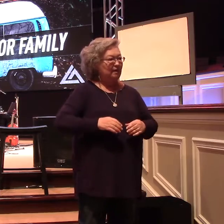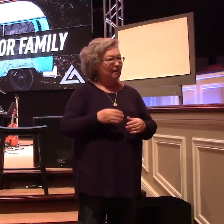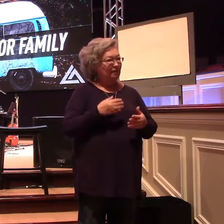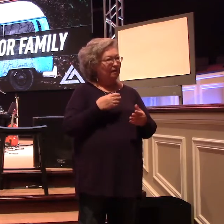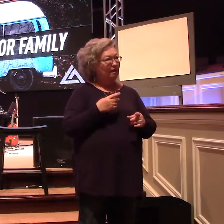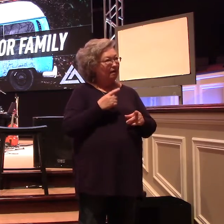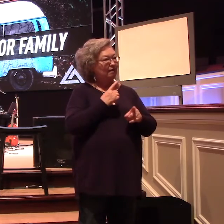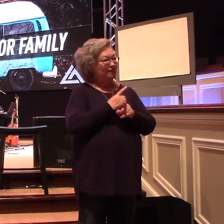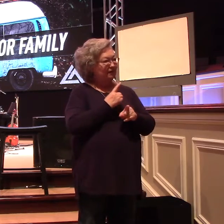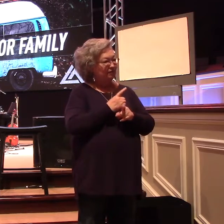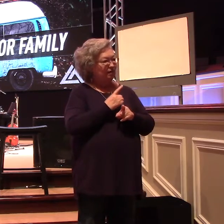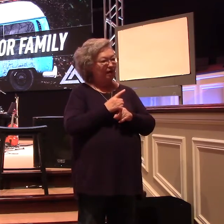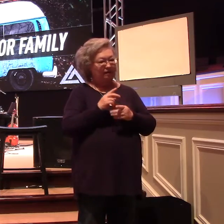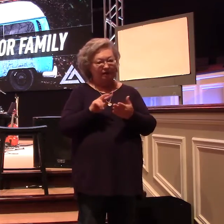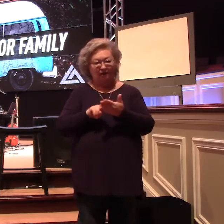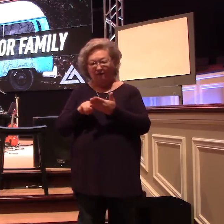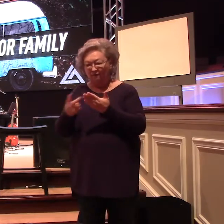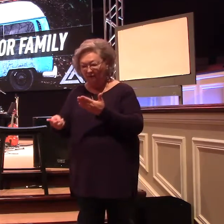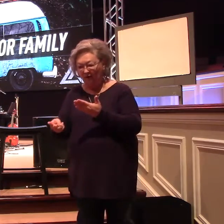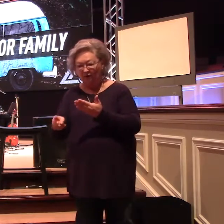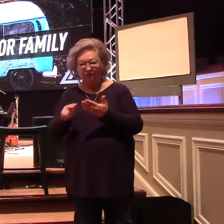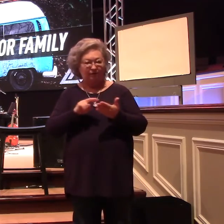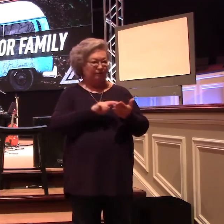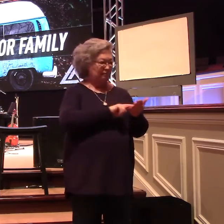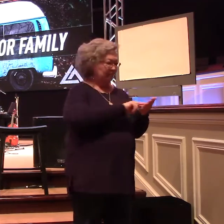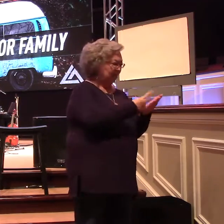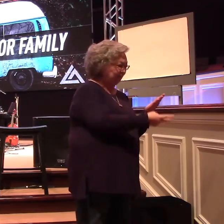one failure to another, I got that part down.